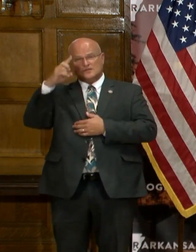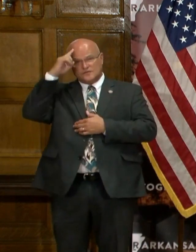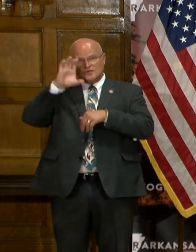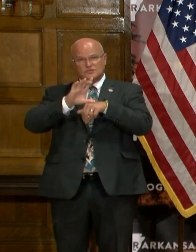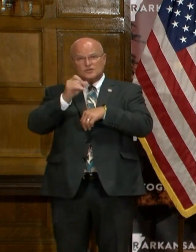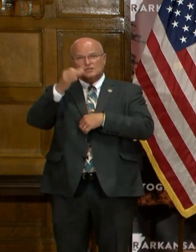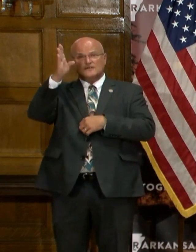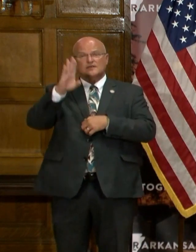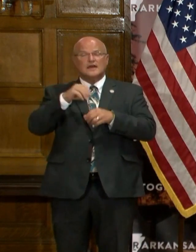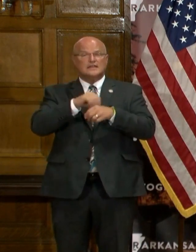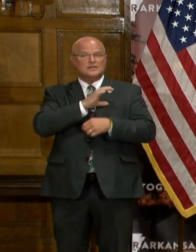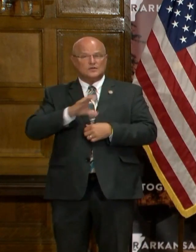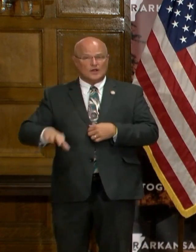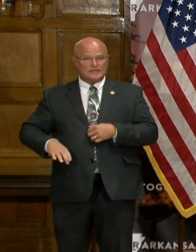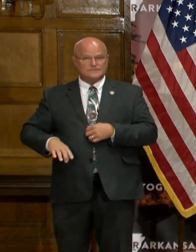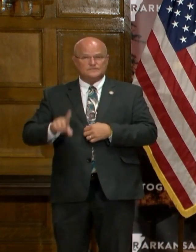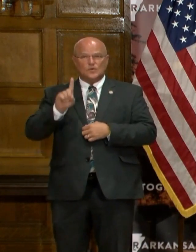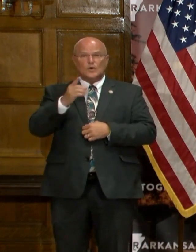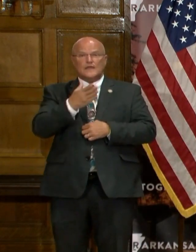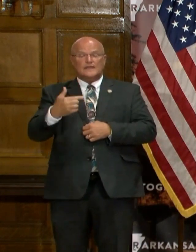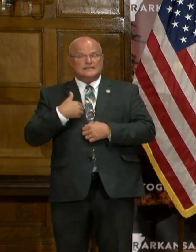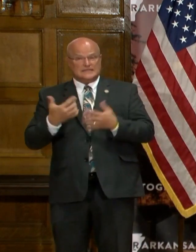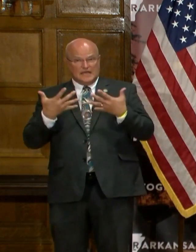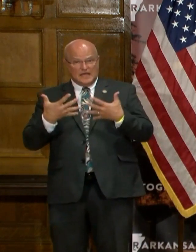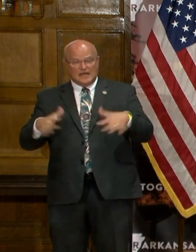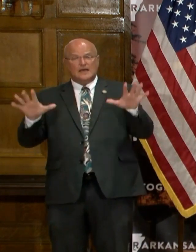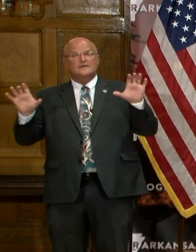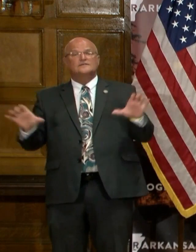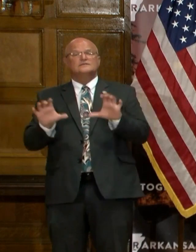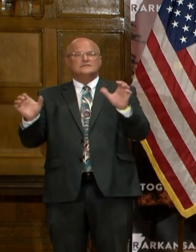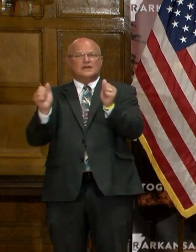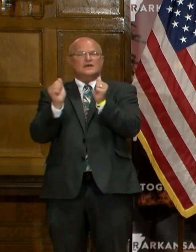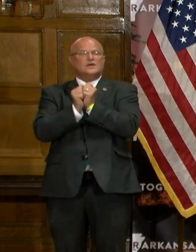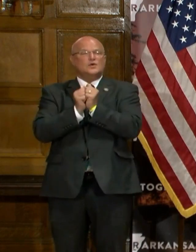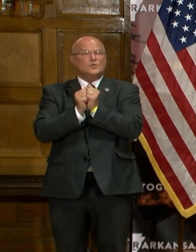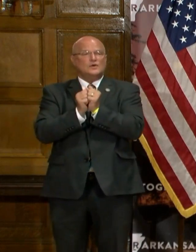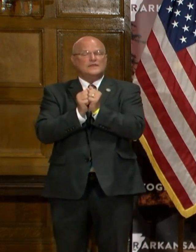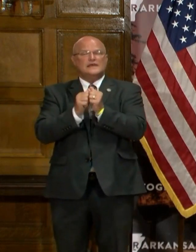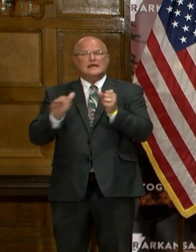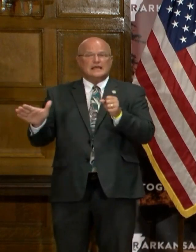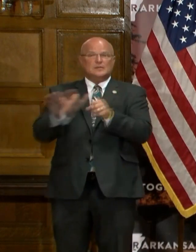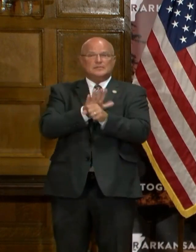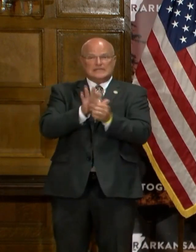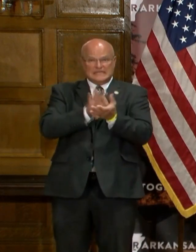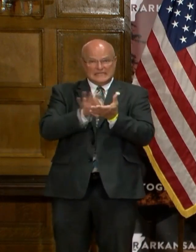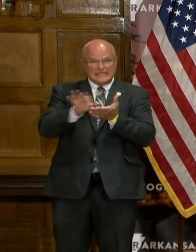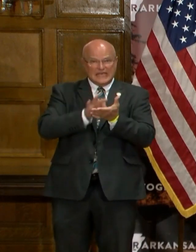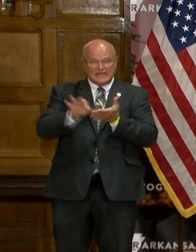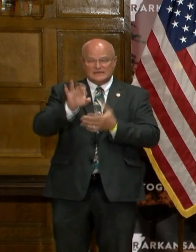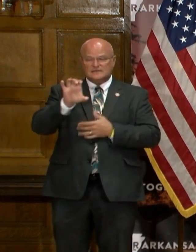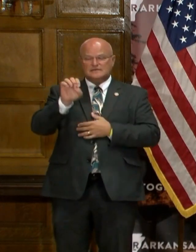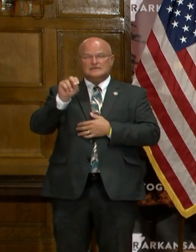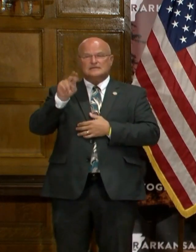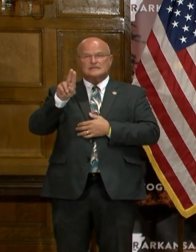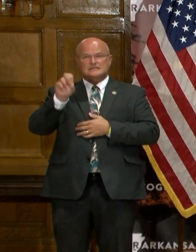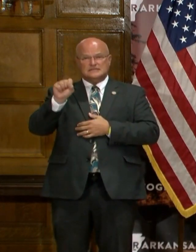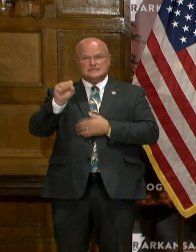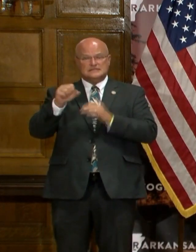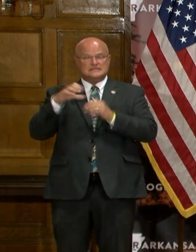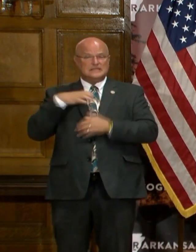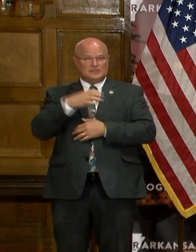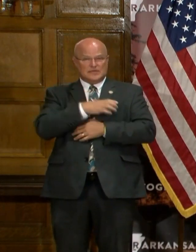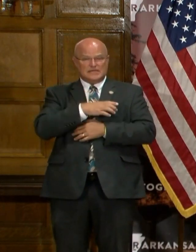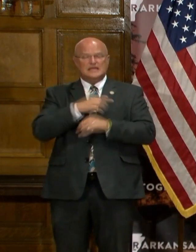And one of the things that I have done with the Complete Count Census Committee is basically to represent